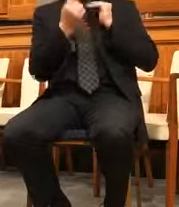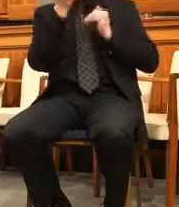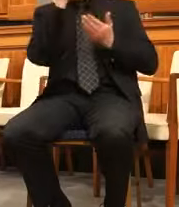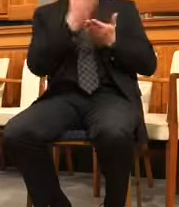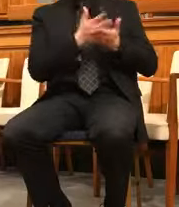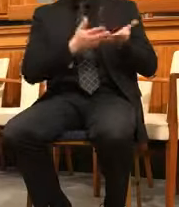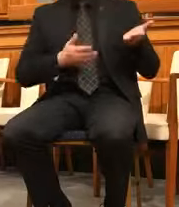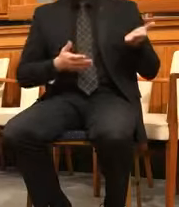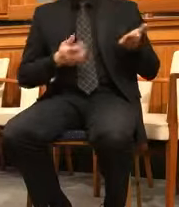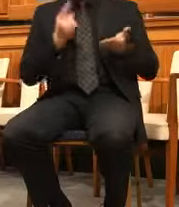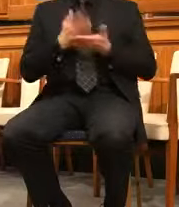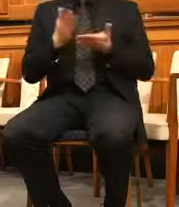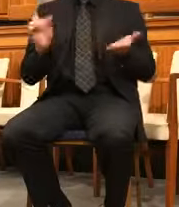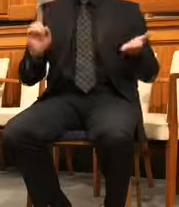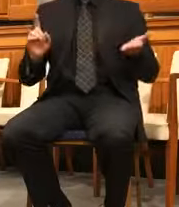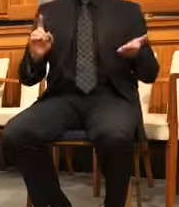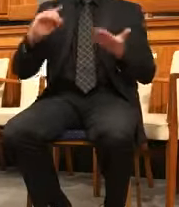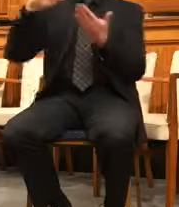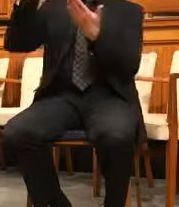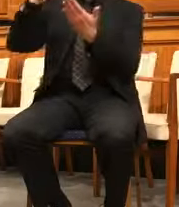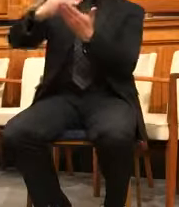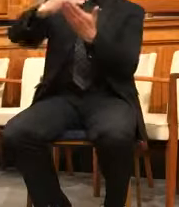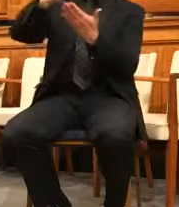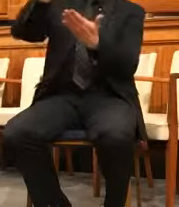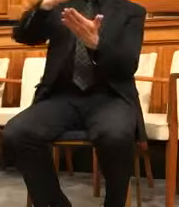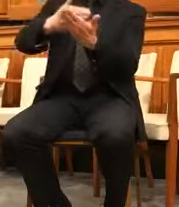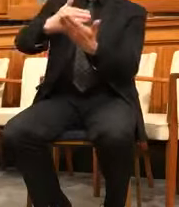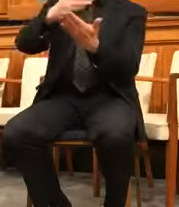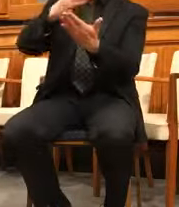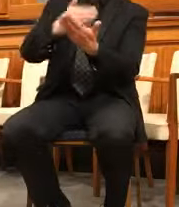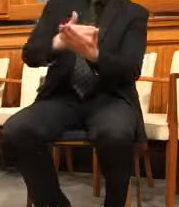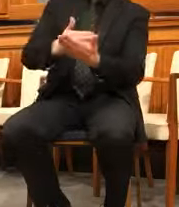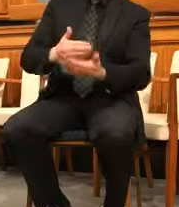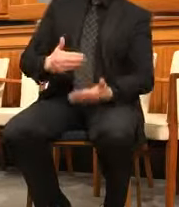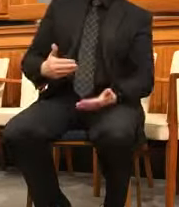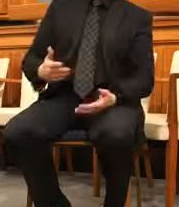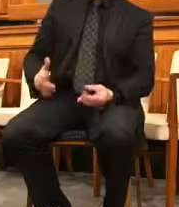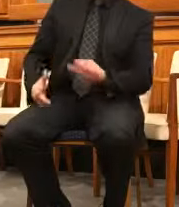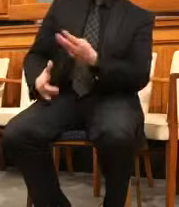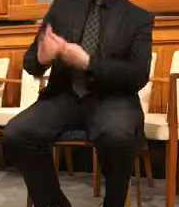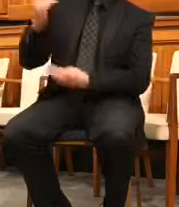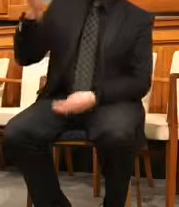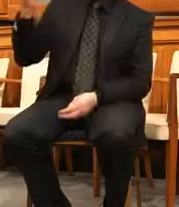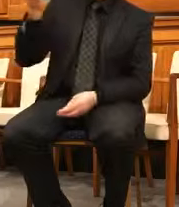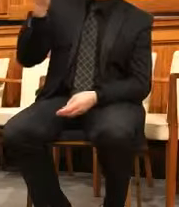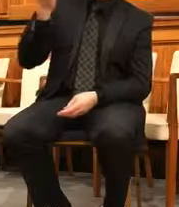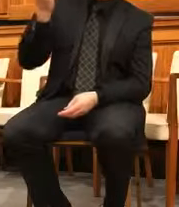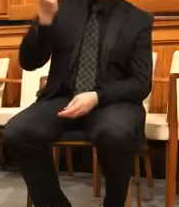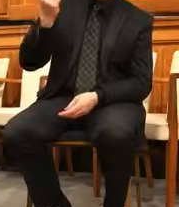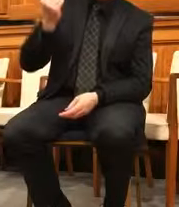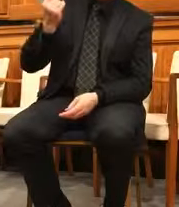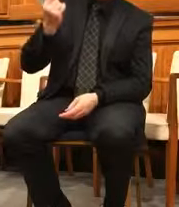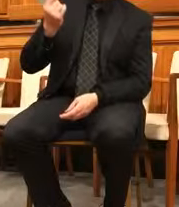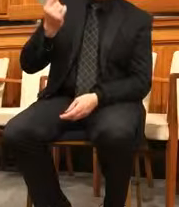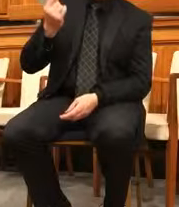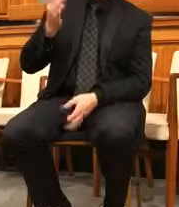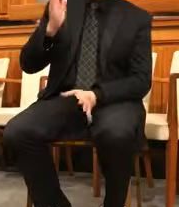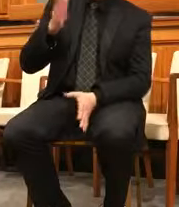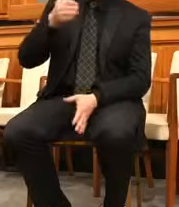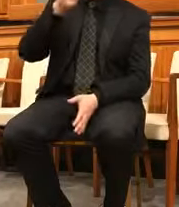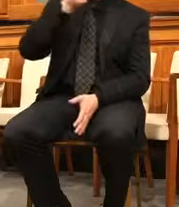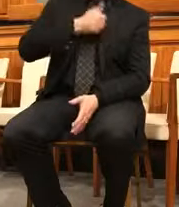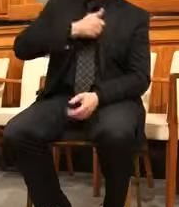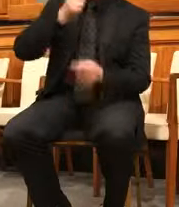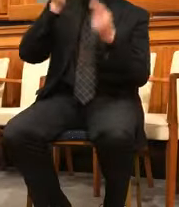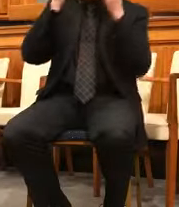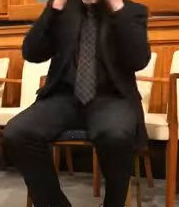to believe about Him, about God in general. It involves the understanding.